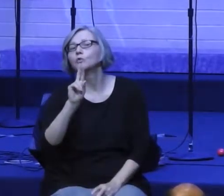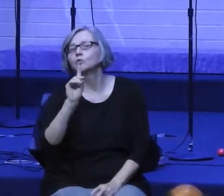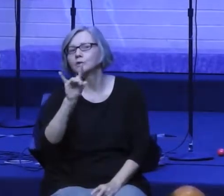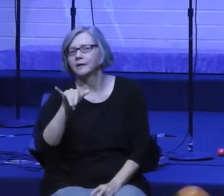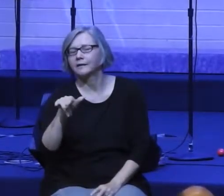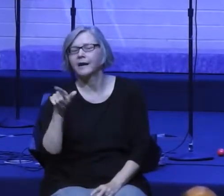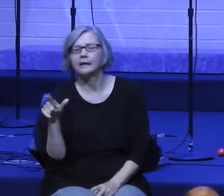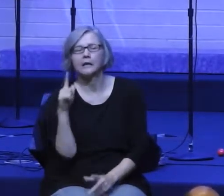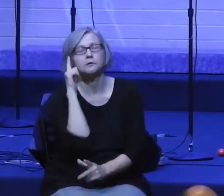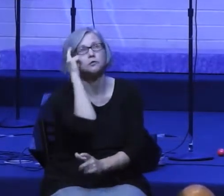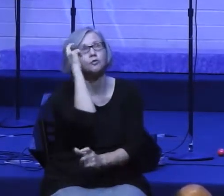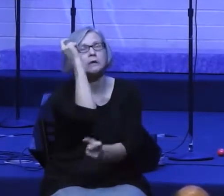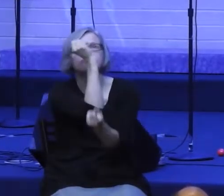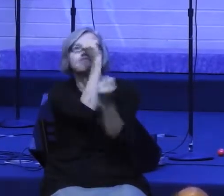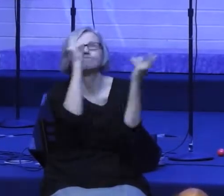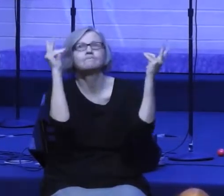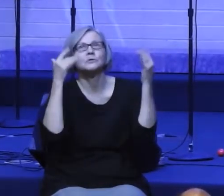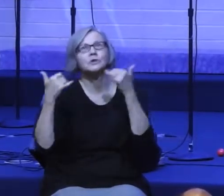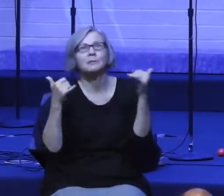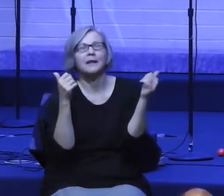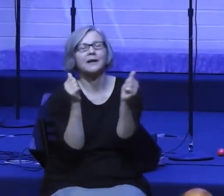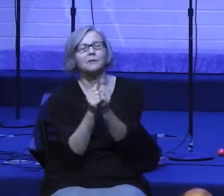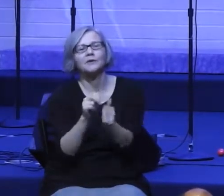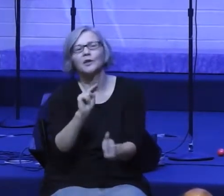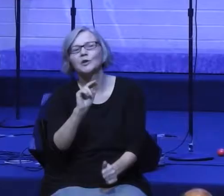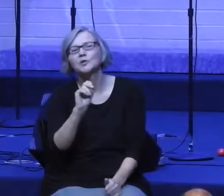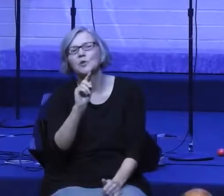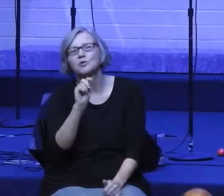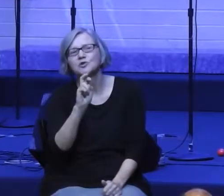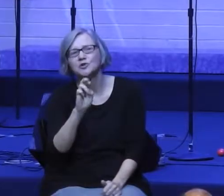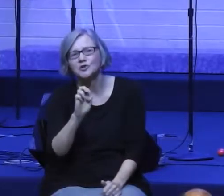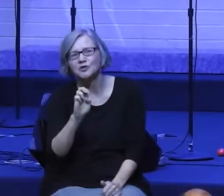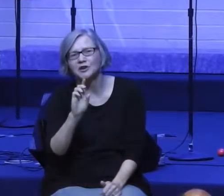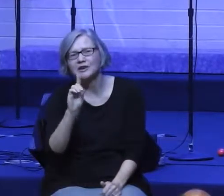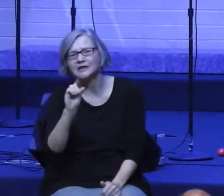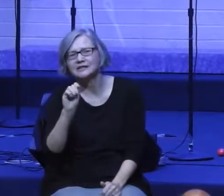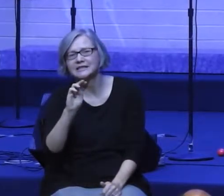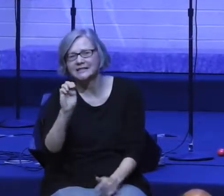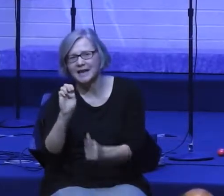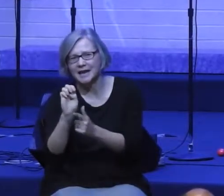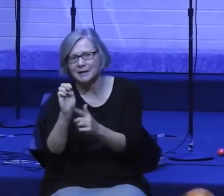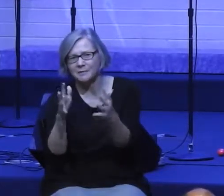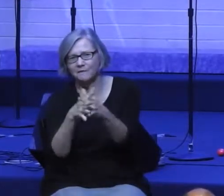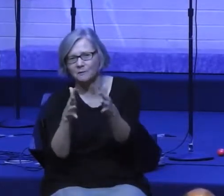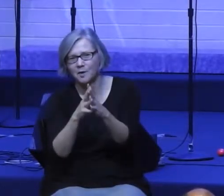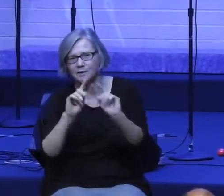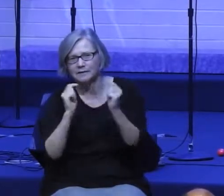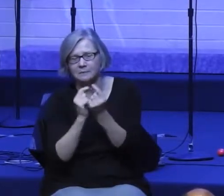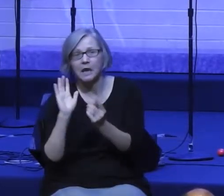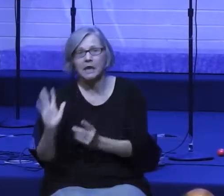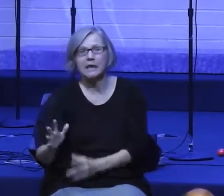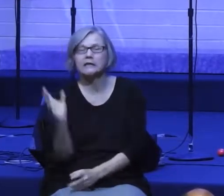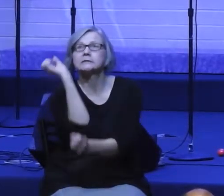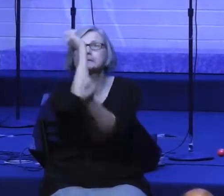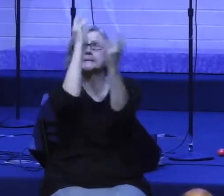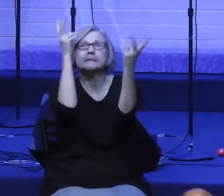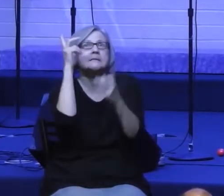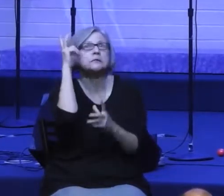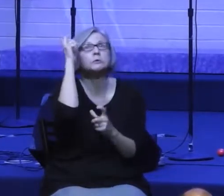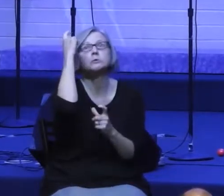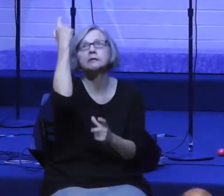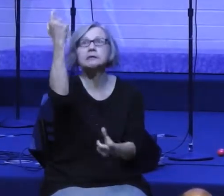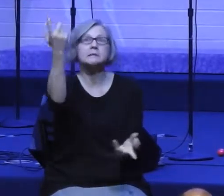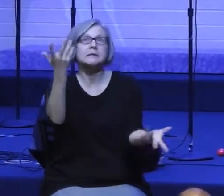of playing the Notre Dame football team. That was his dream, that was his vision, that's what he wanted in his life. And so he